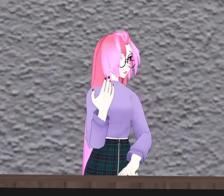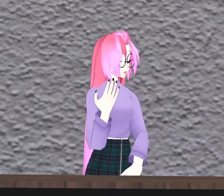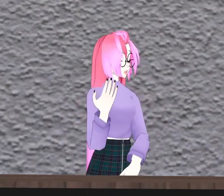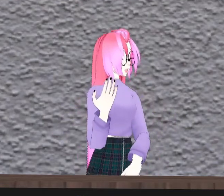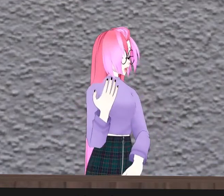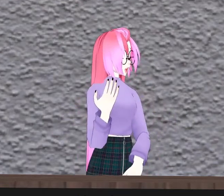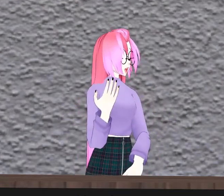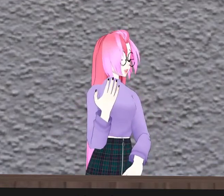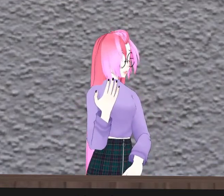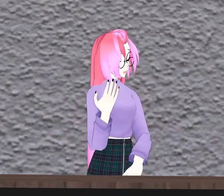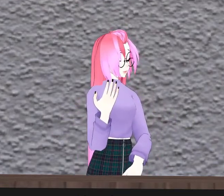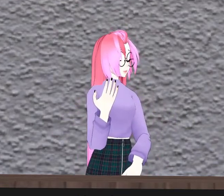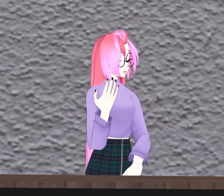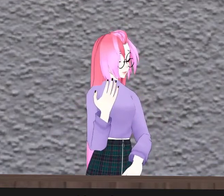and 5,